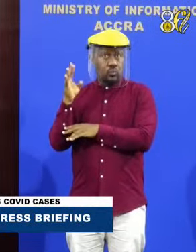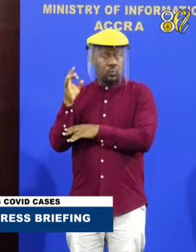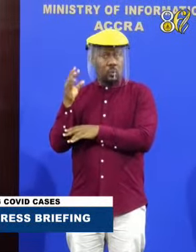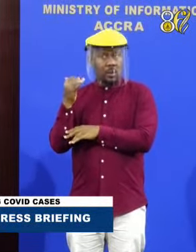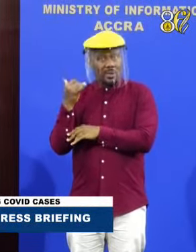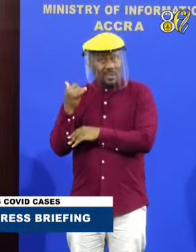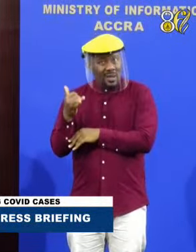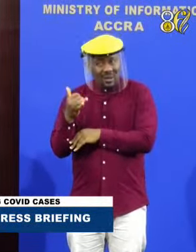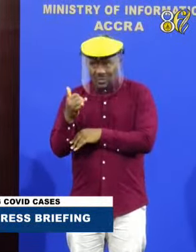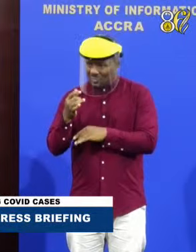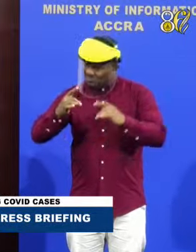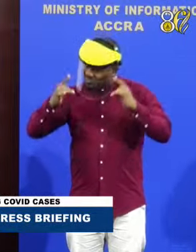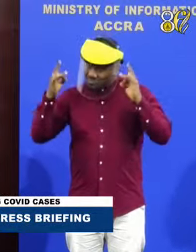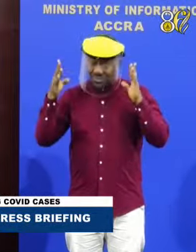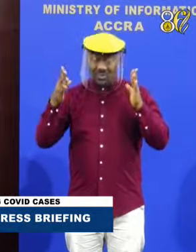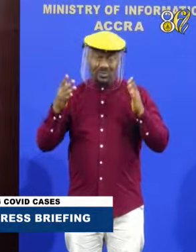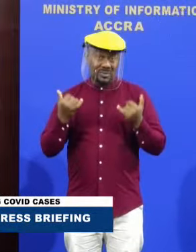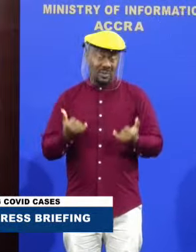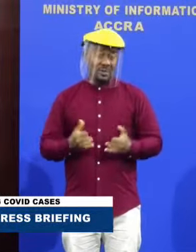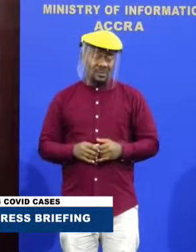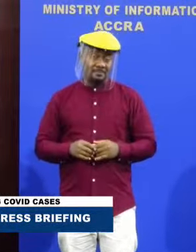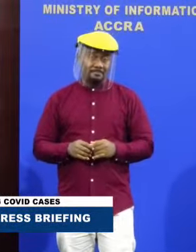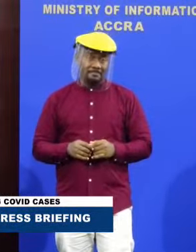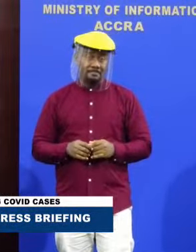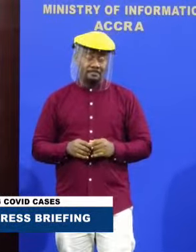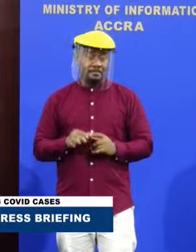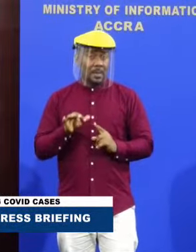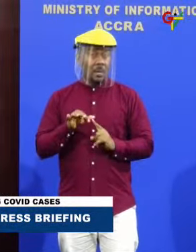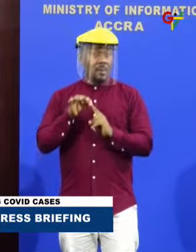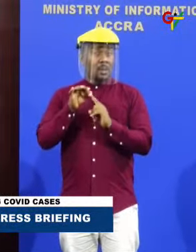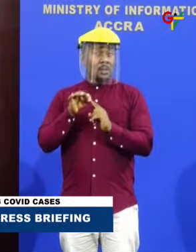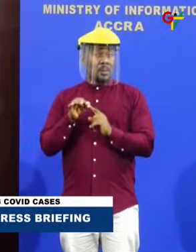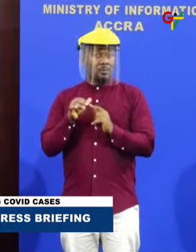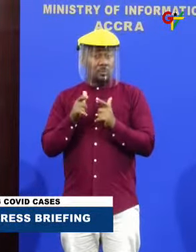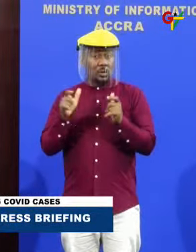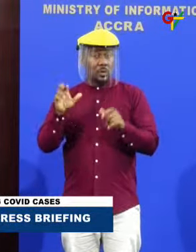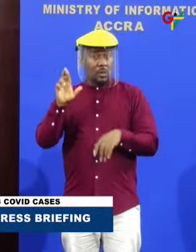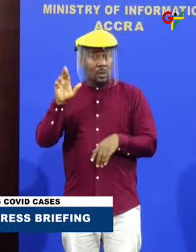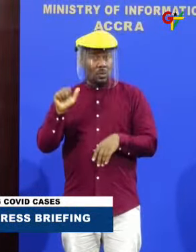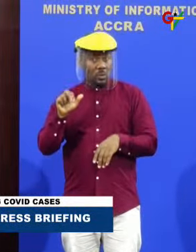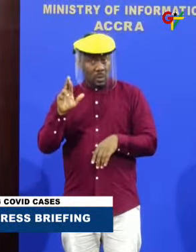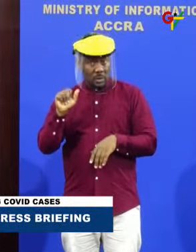variant currently as we speak now, especially in Greater Accra region,